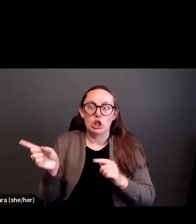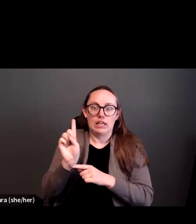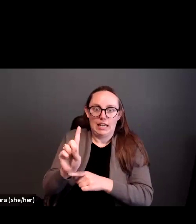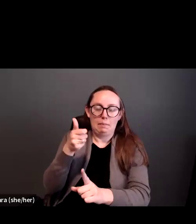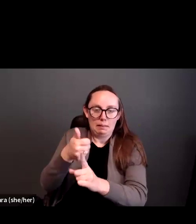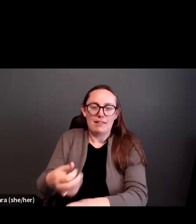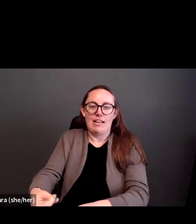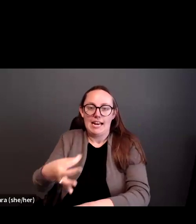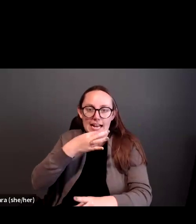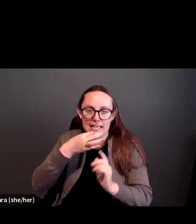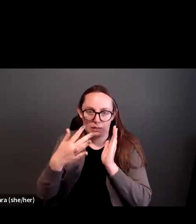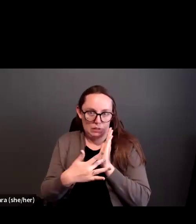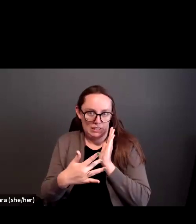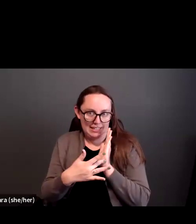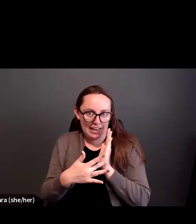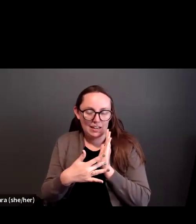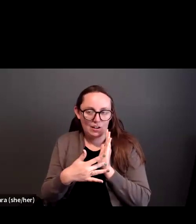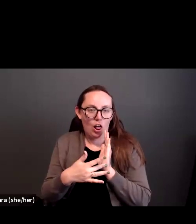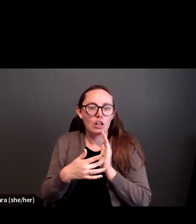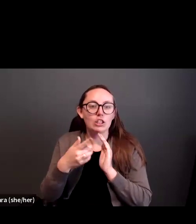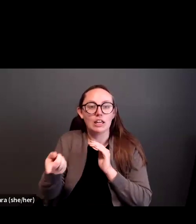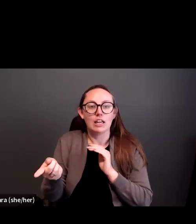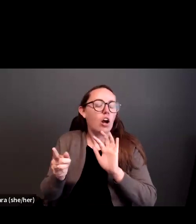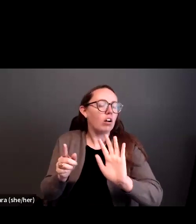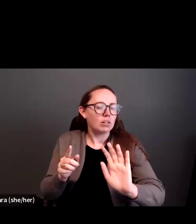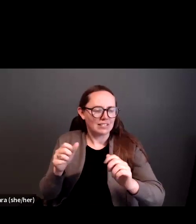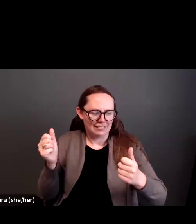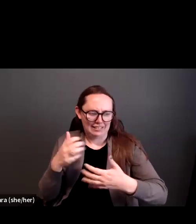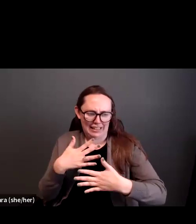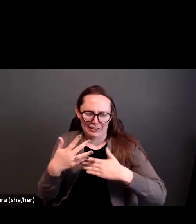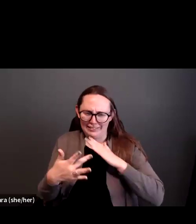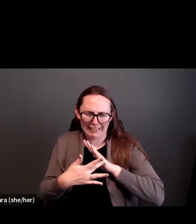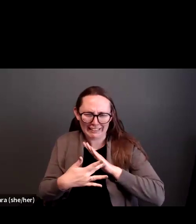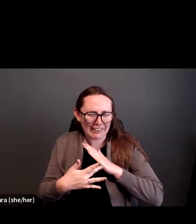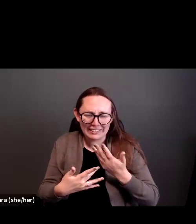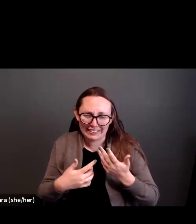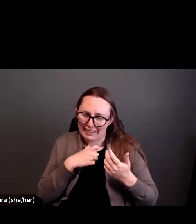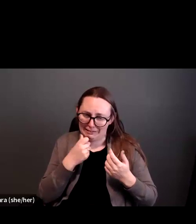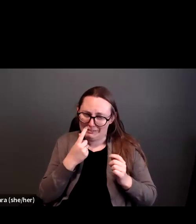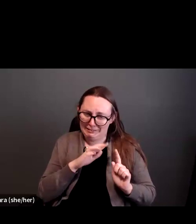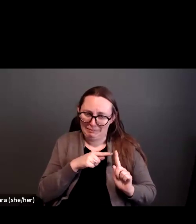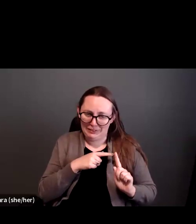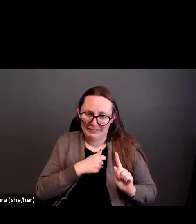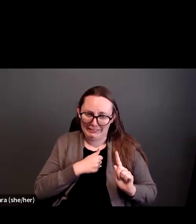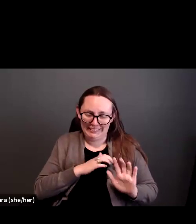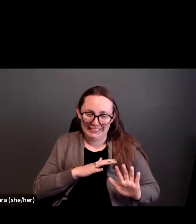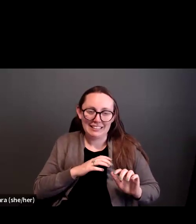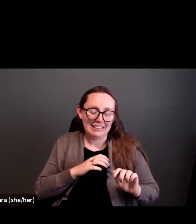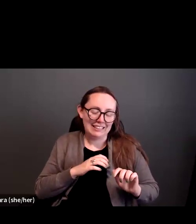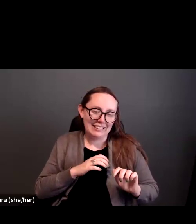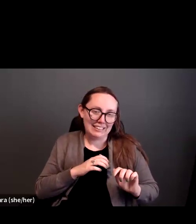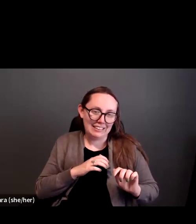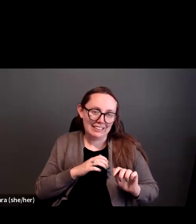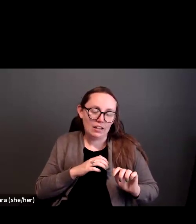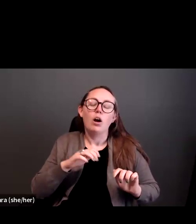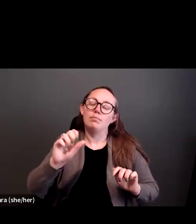saw he was gonna be there. I think like we're like, okay, well, if Jason Davidson can do this, like maybe I can do this. Like so like having